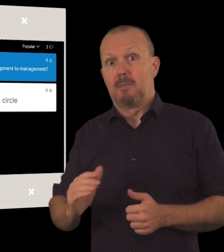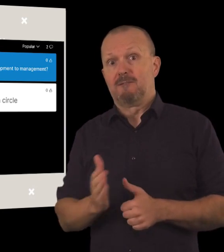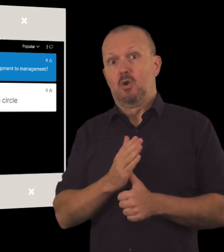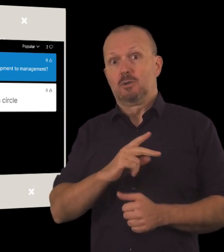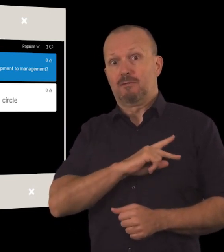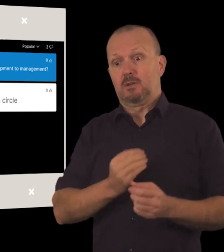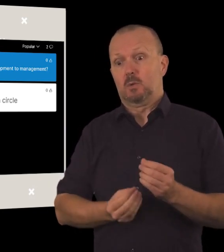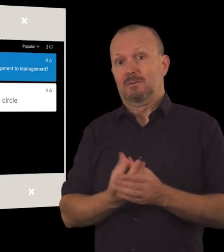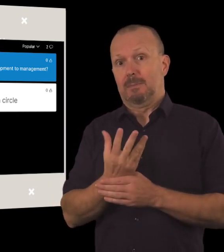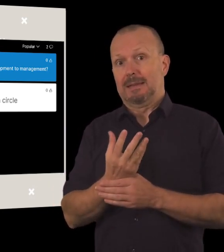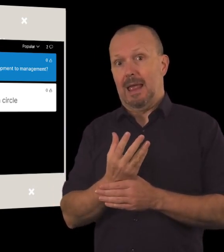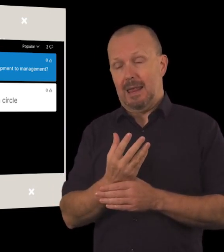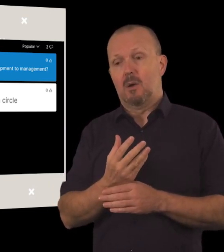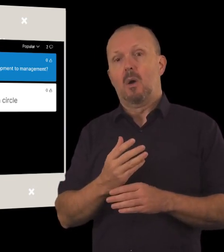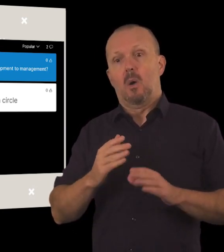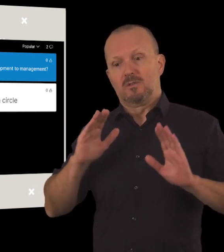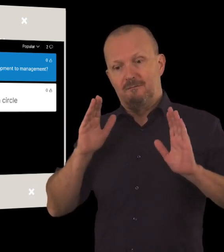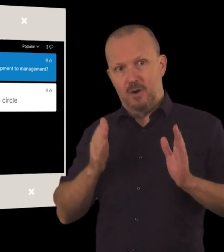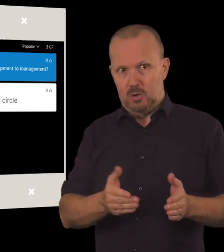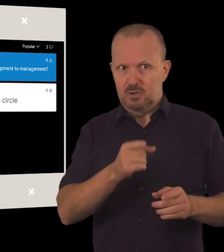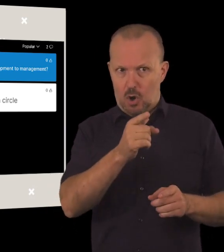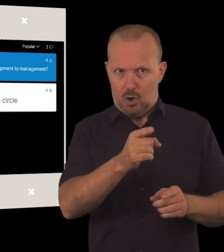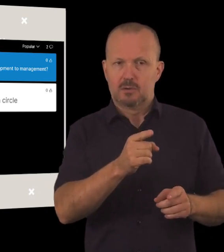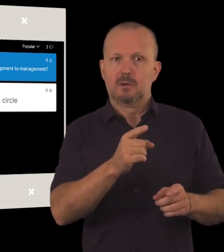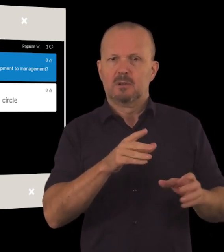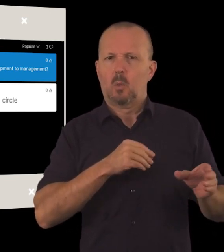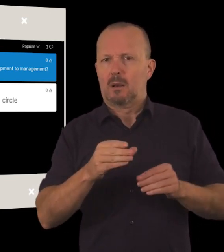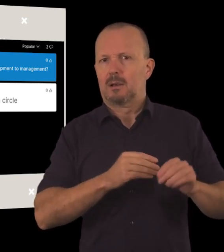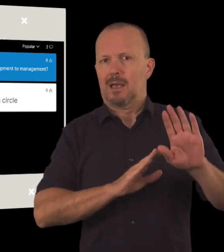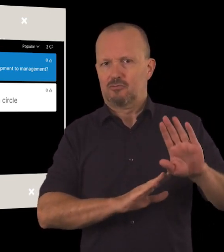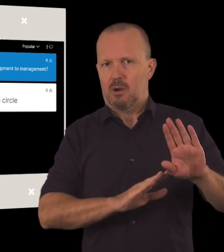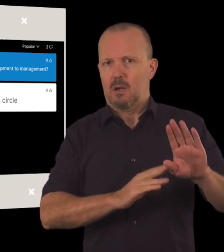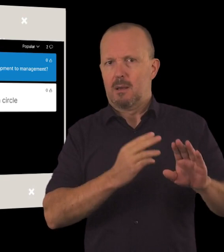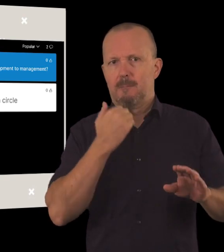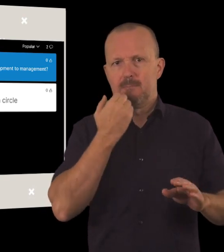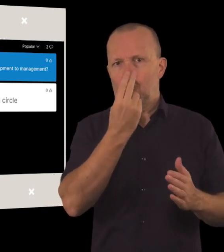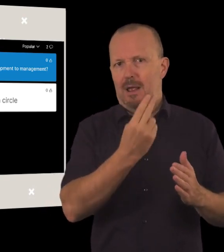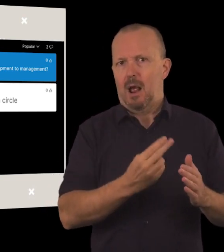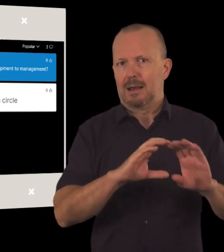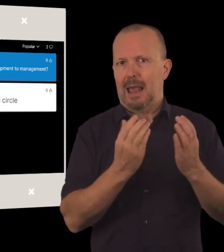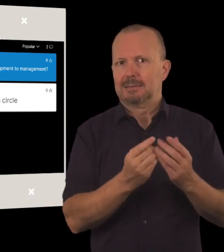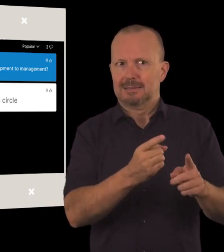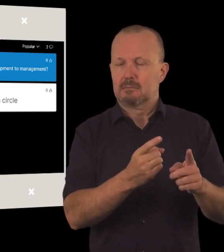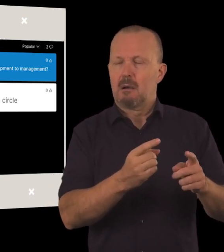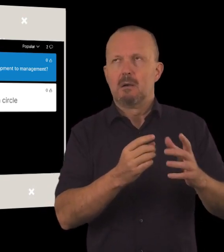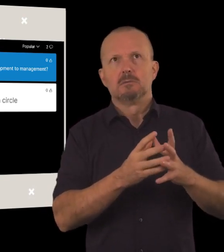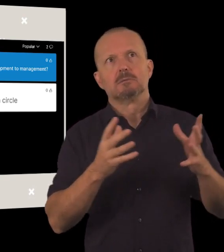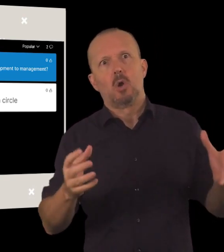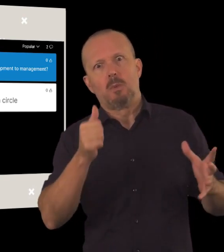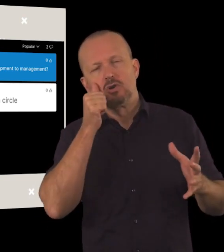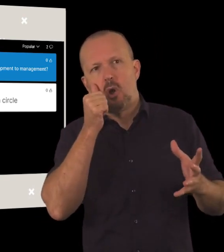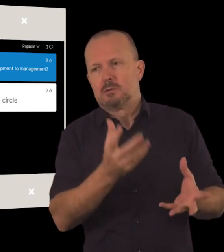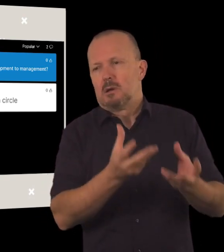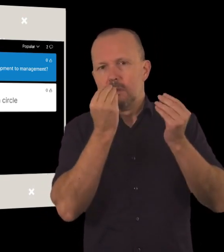classes. And I've gained so much knowledge from those classes. And the second professional development that I used, I